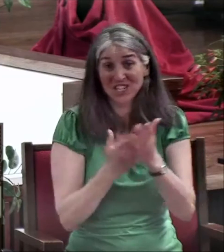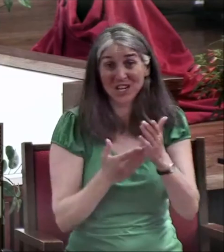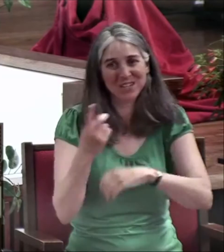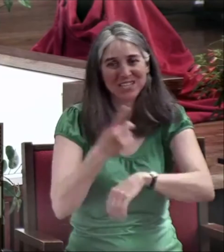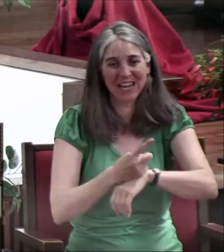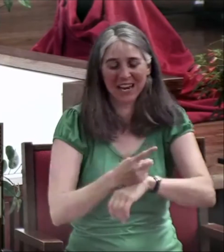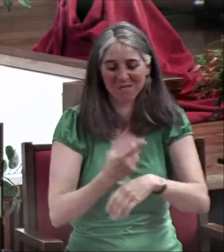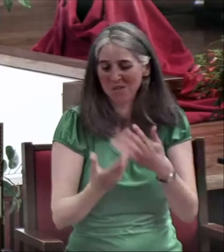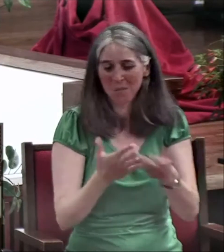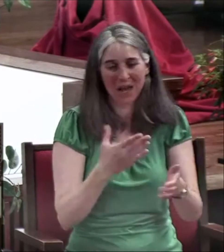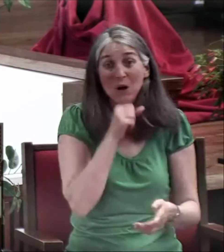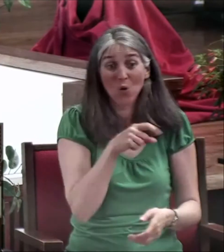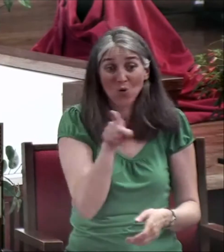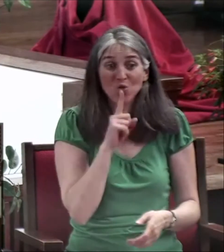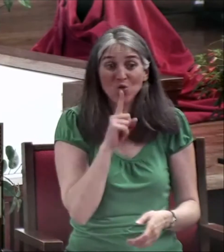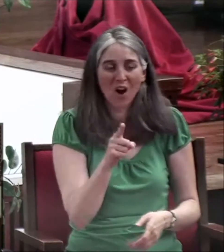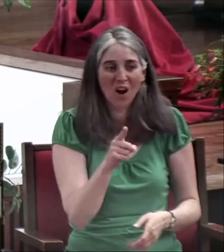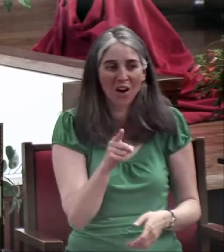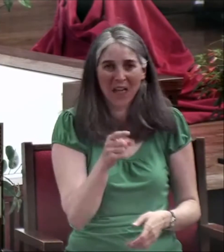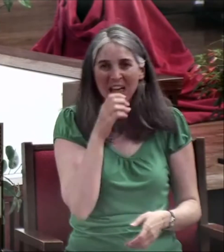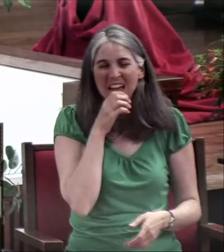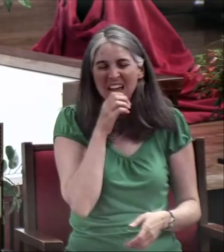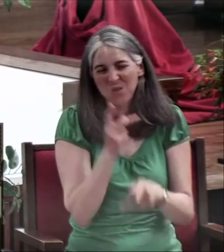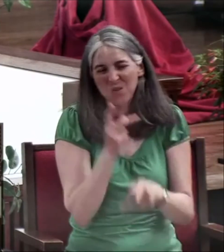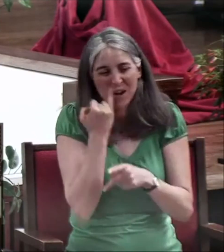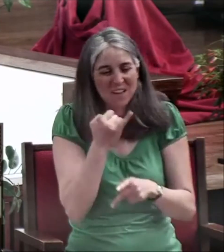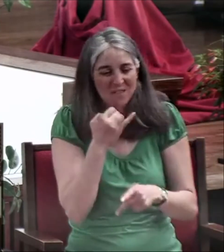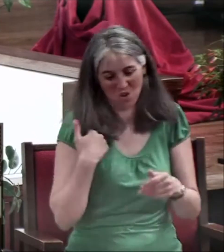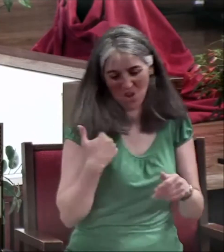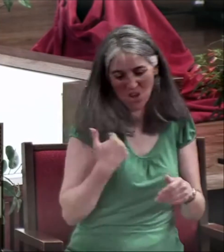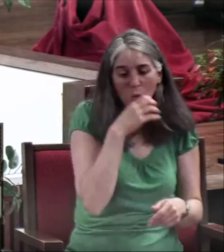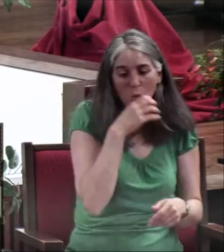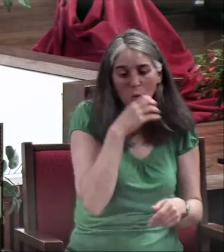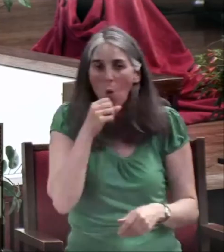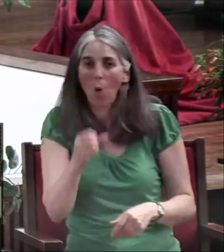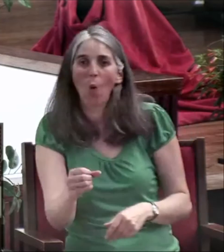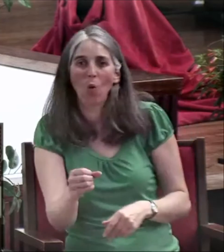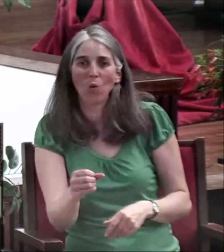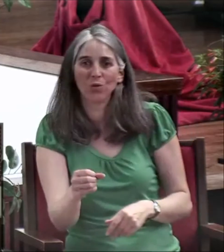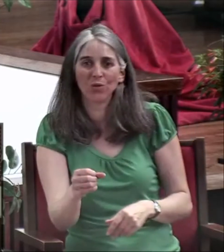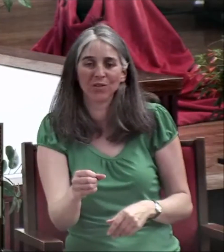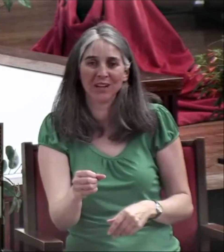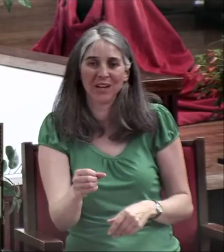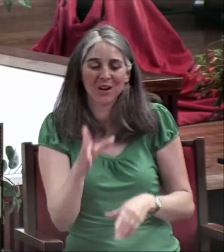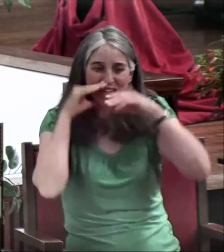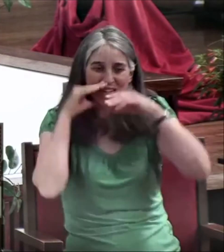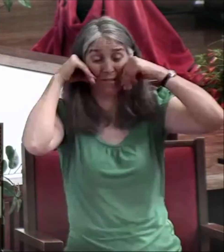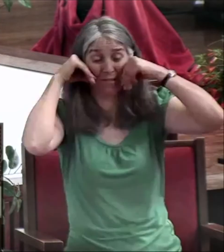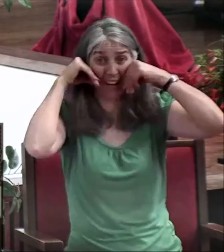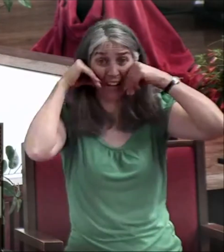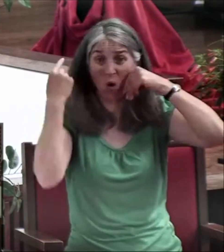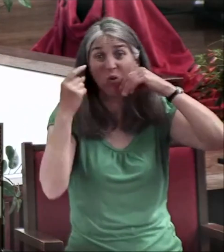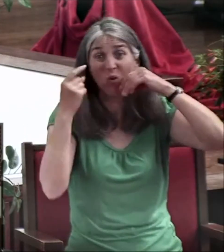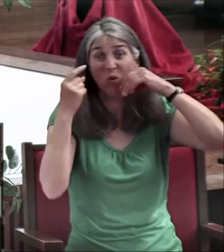can make someone's day. And I don't care if you get to the opposite end, where you're getting to the age where smiling is about all you